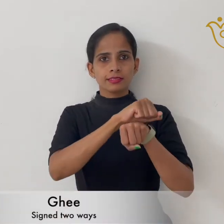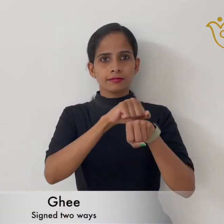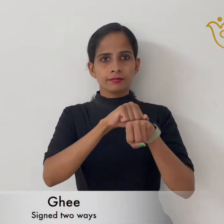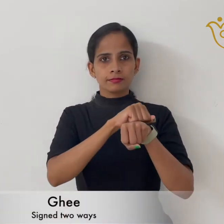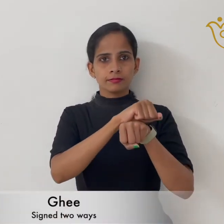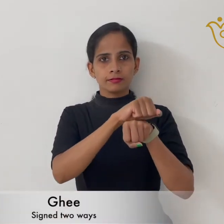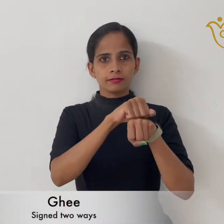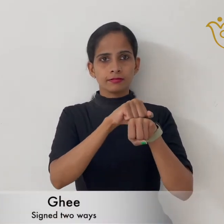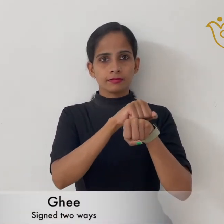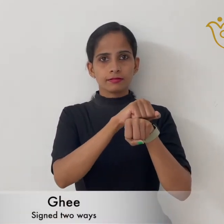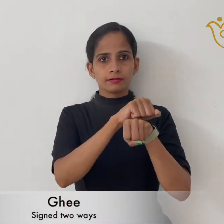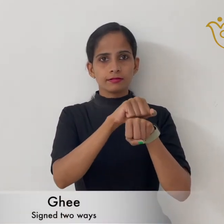ghee.